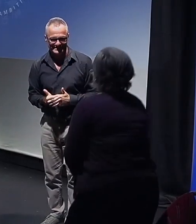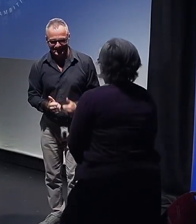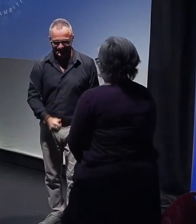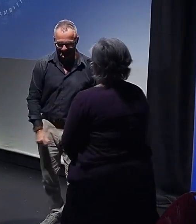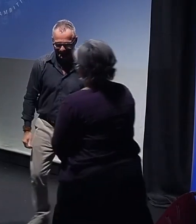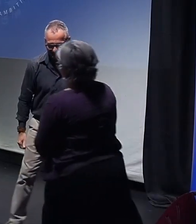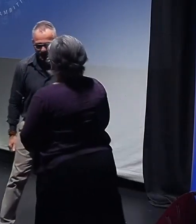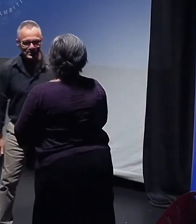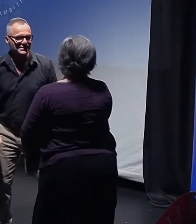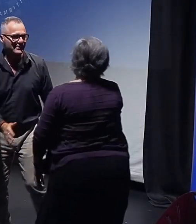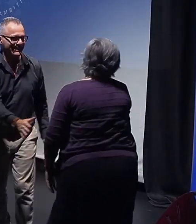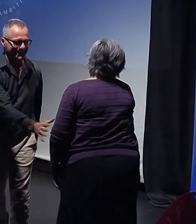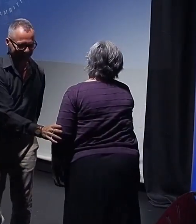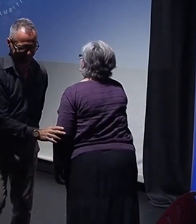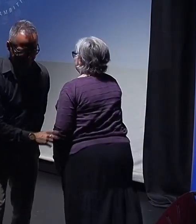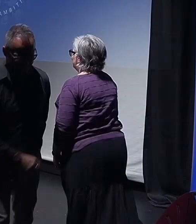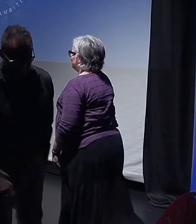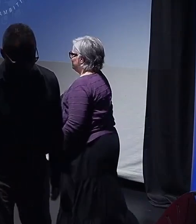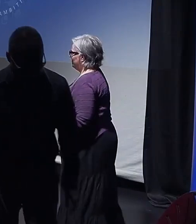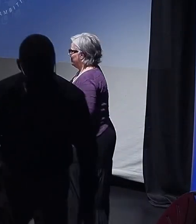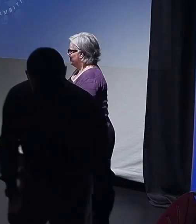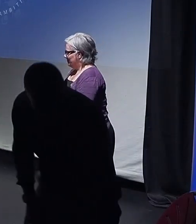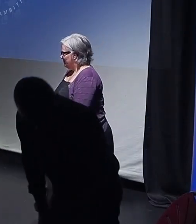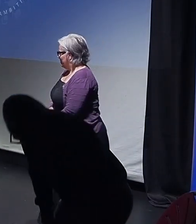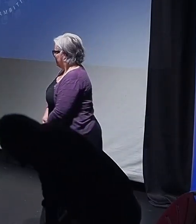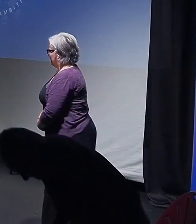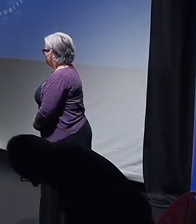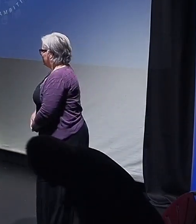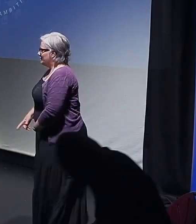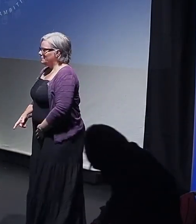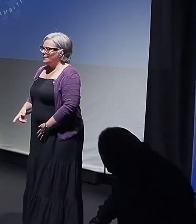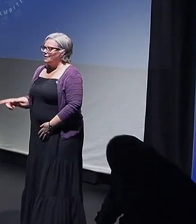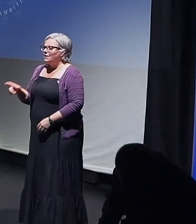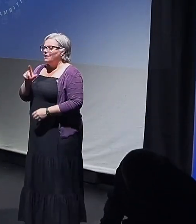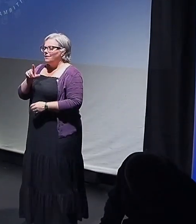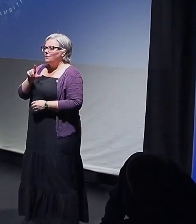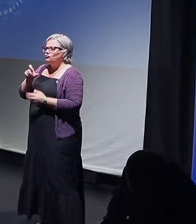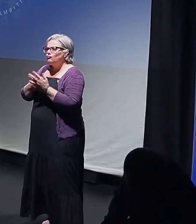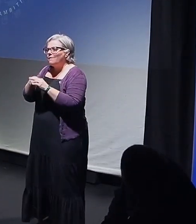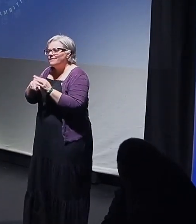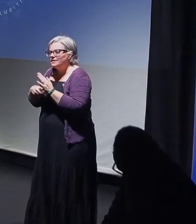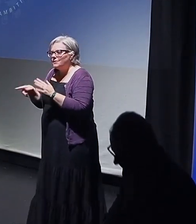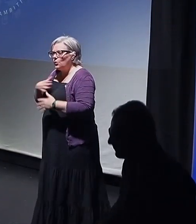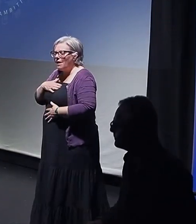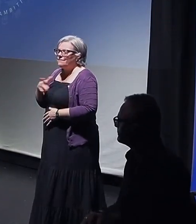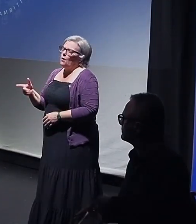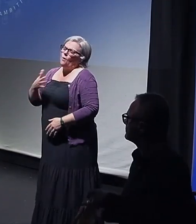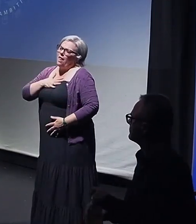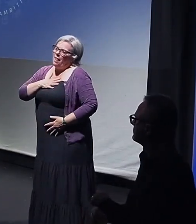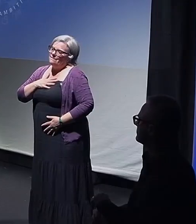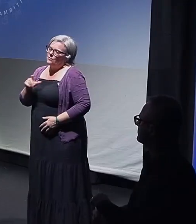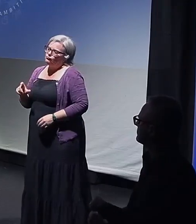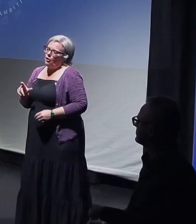Did you want to stab Jonathan Groff for getting the main part? No, I love Groff so much. He is such